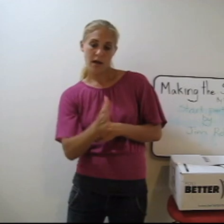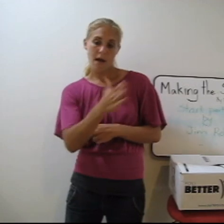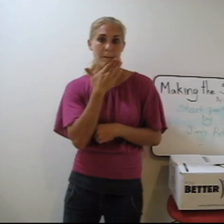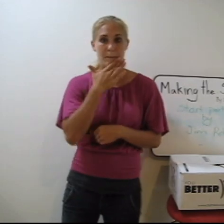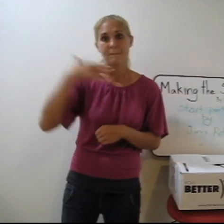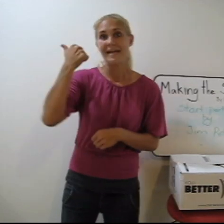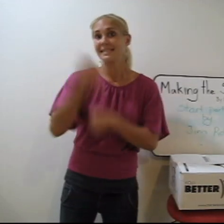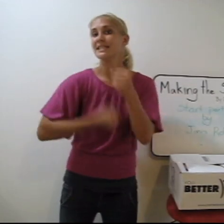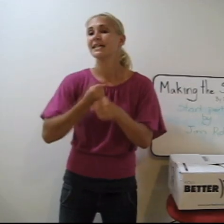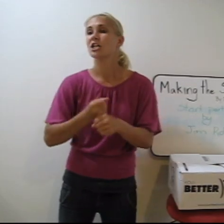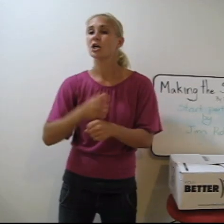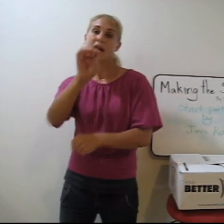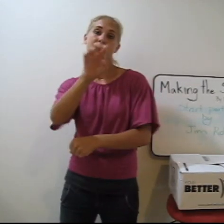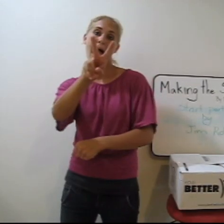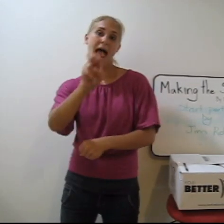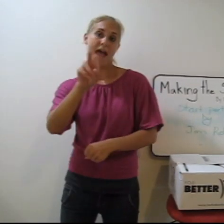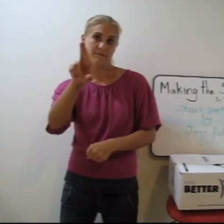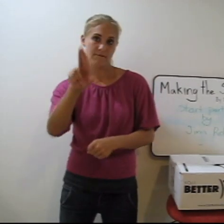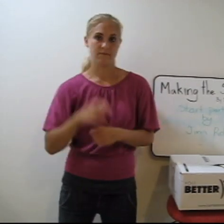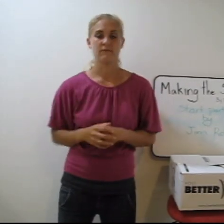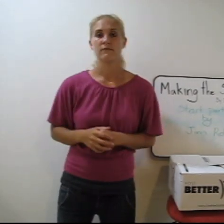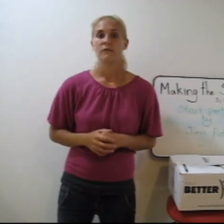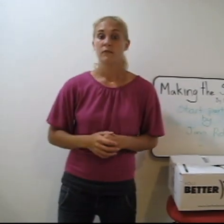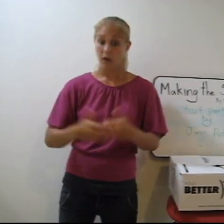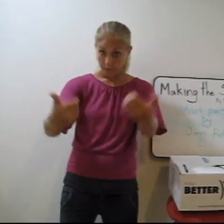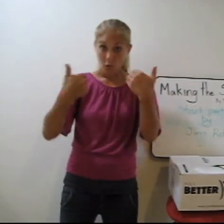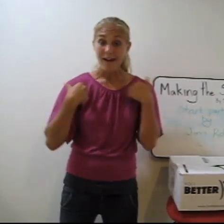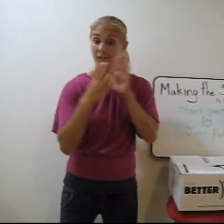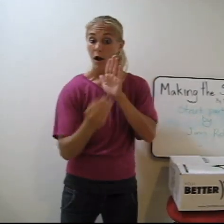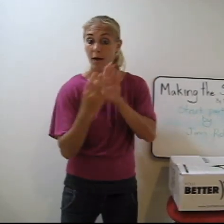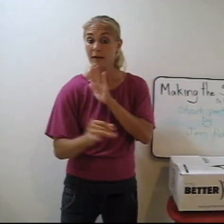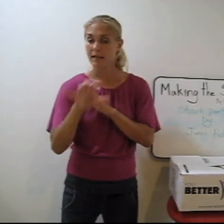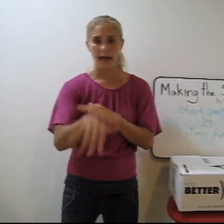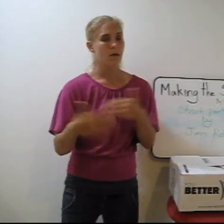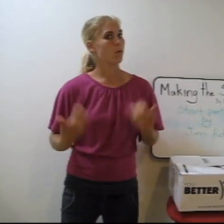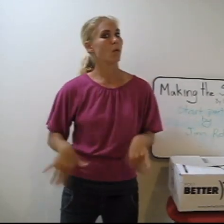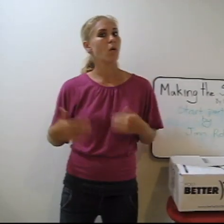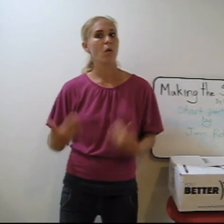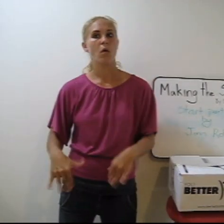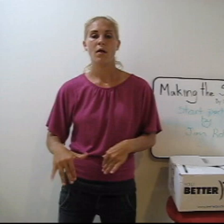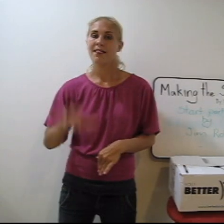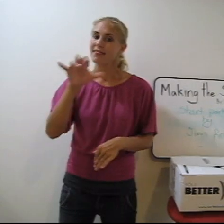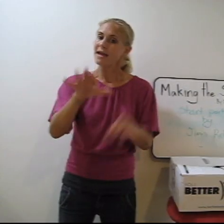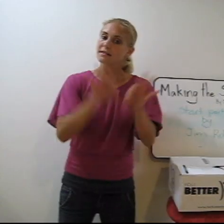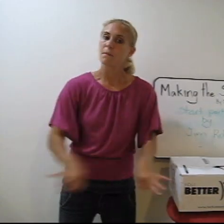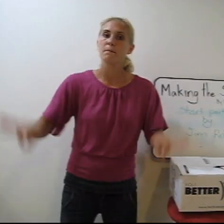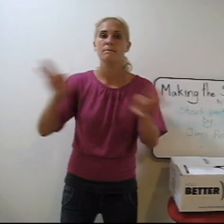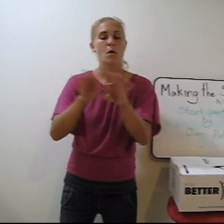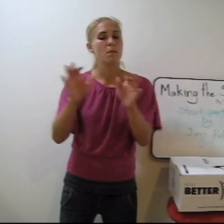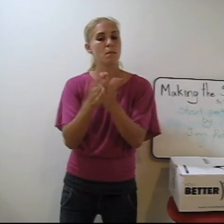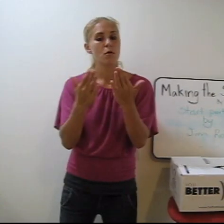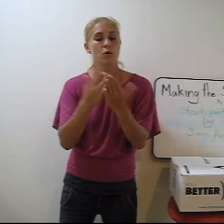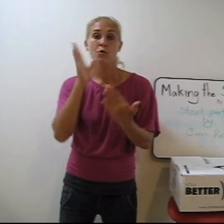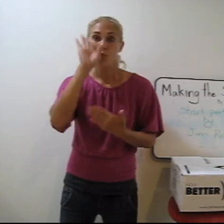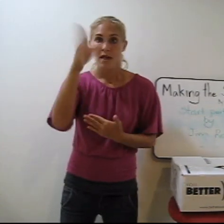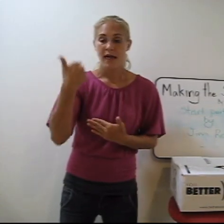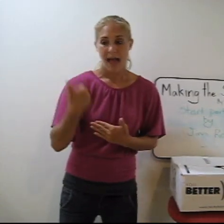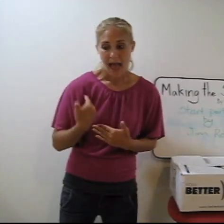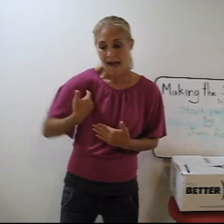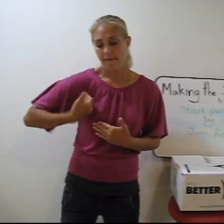success.com/best year ever. If you get your hands on a copy, I can promise it will become the most important book you will carry around every day. And not